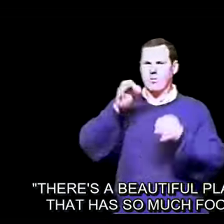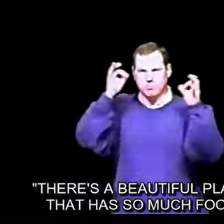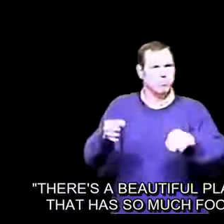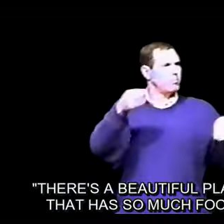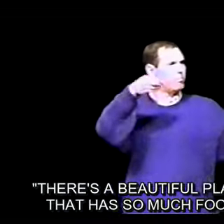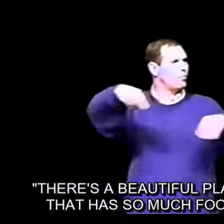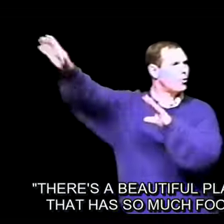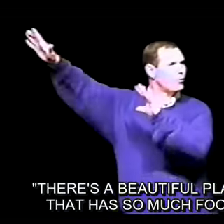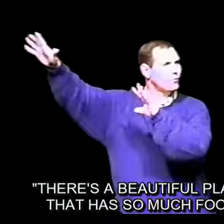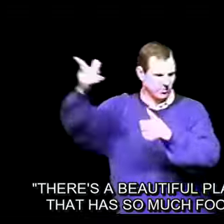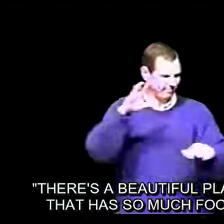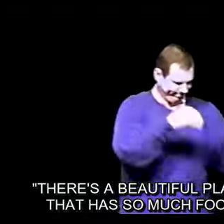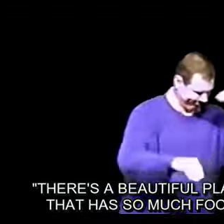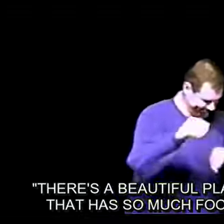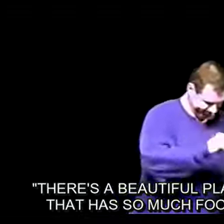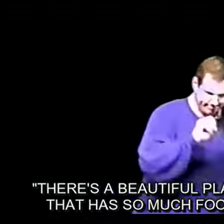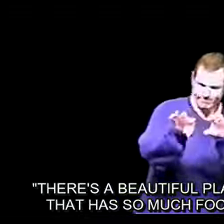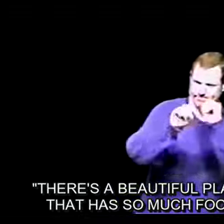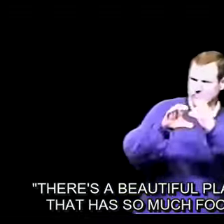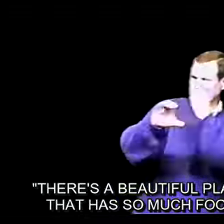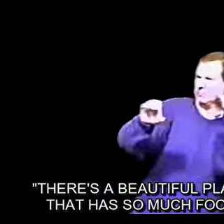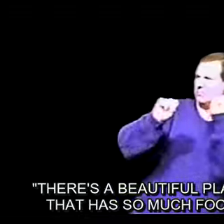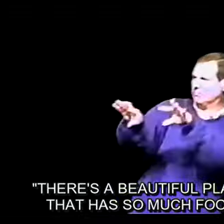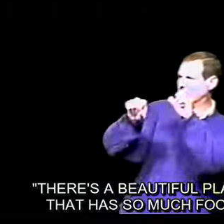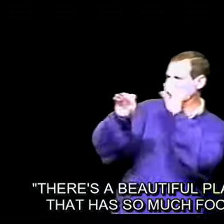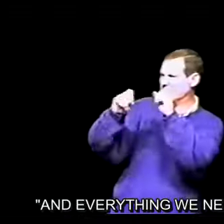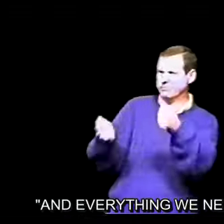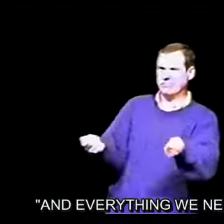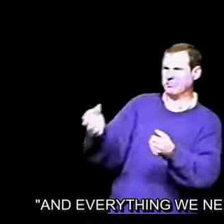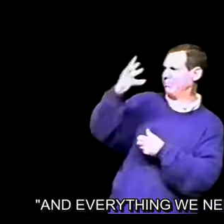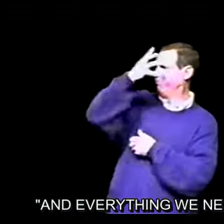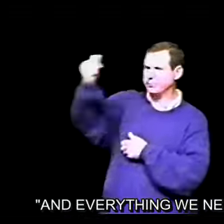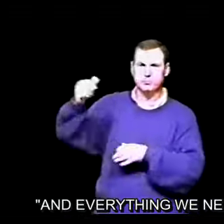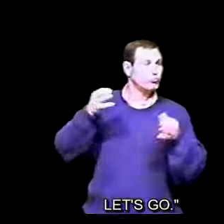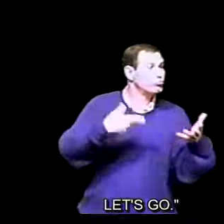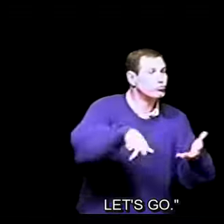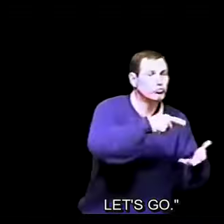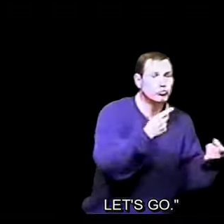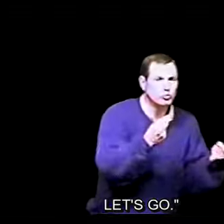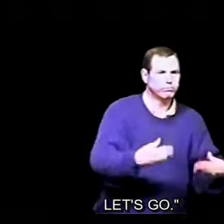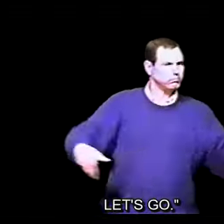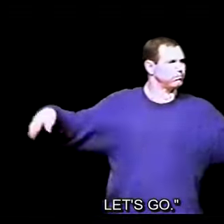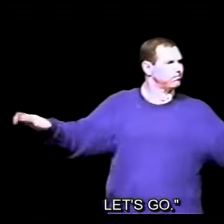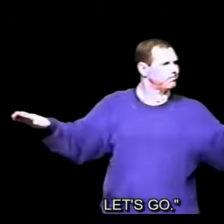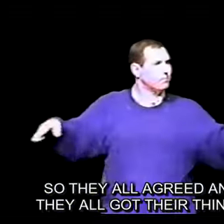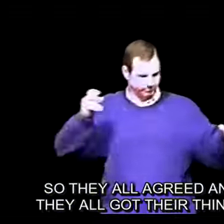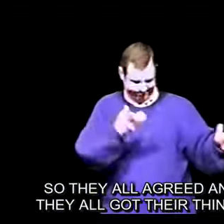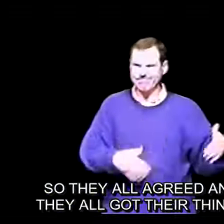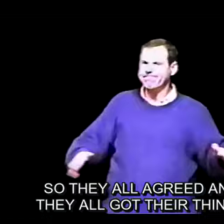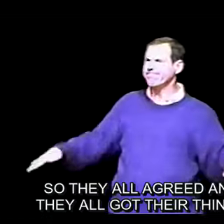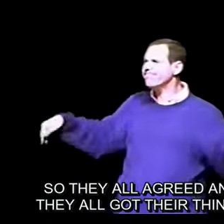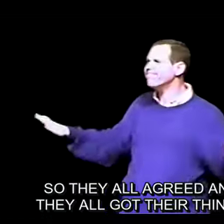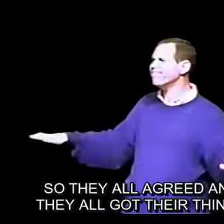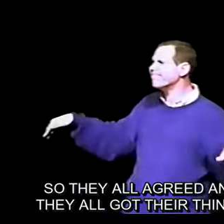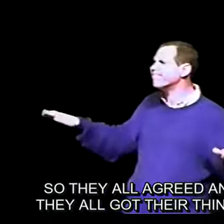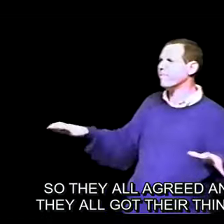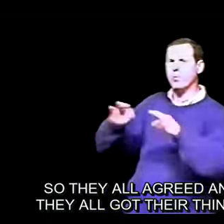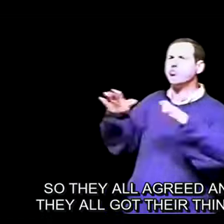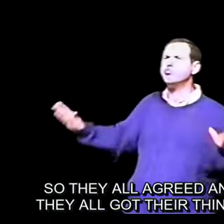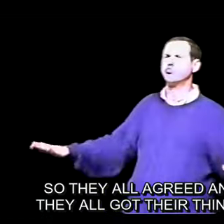beautiful place that has so much food and everything we need. Let's go. So they all agreed, and they all got their things